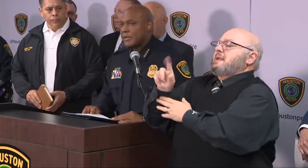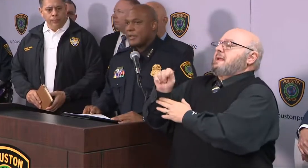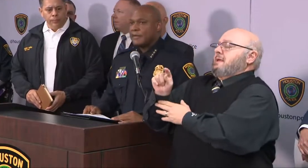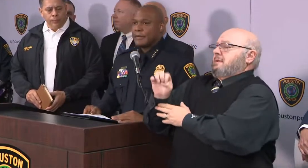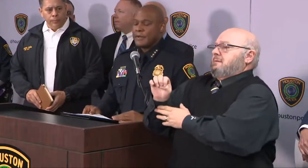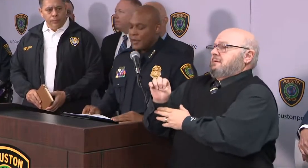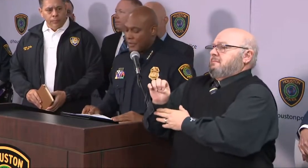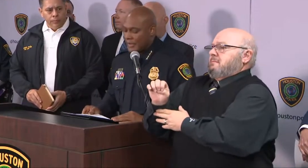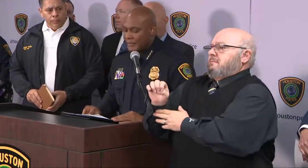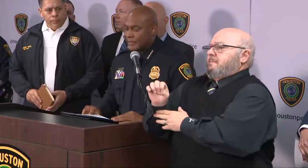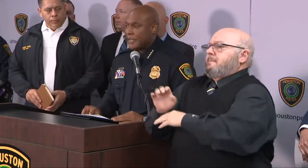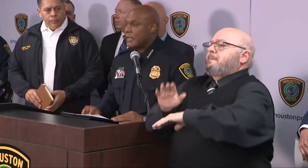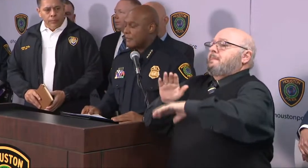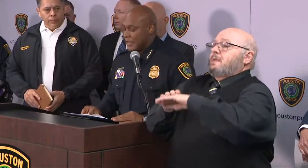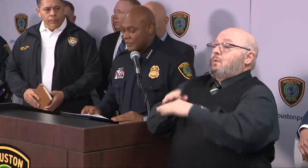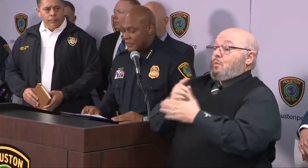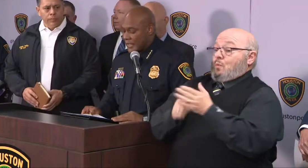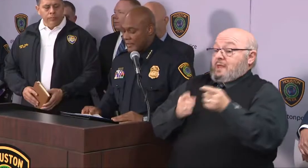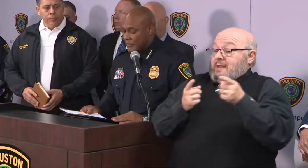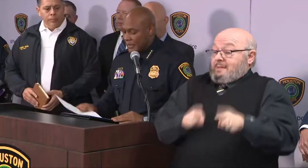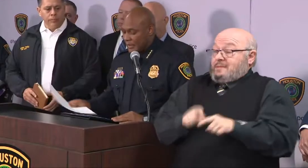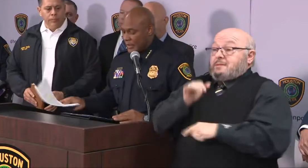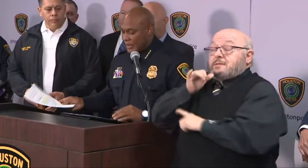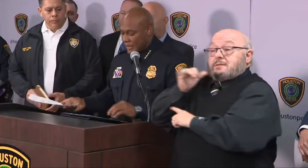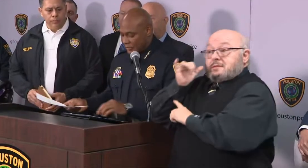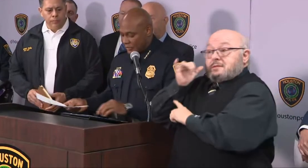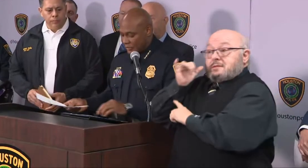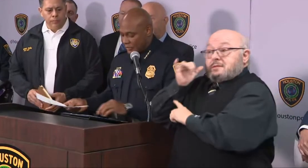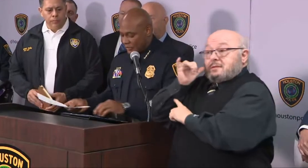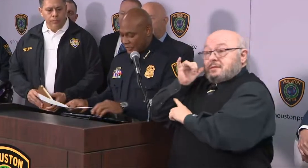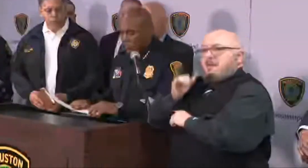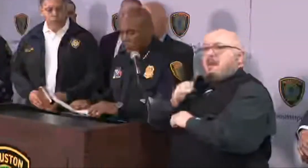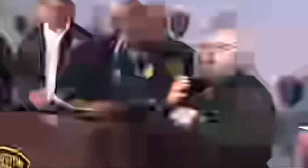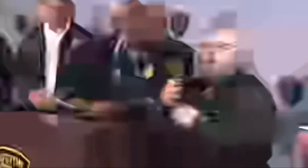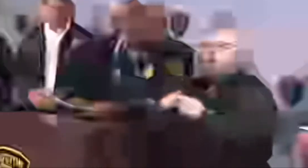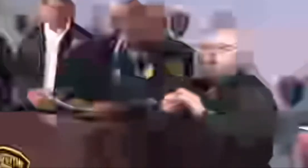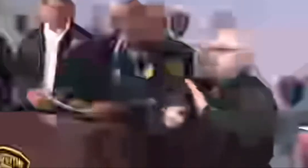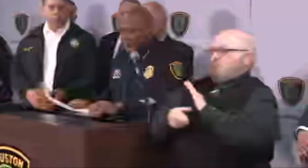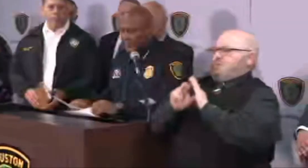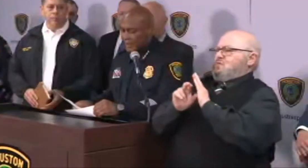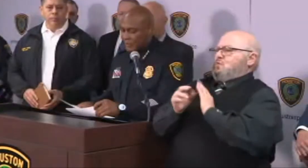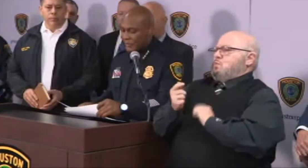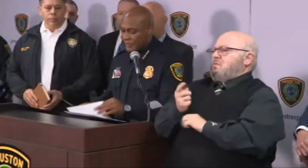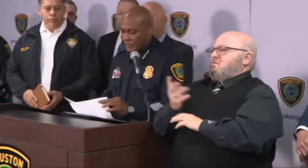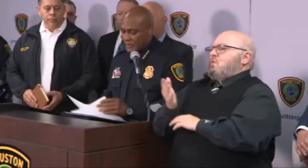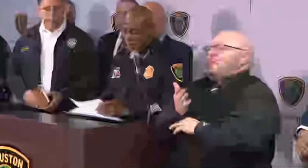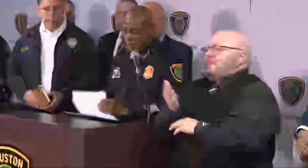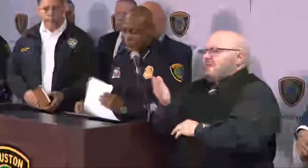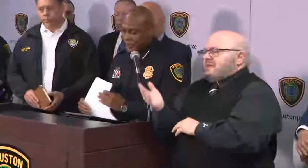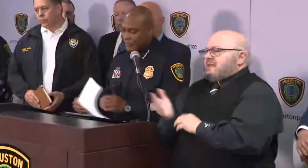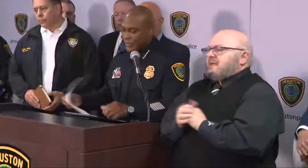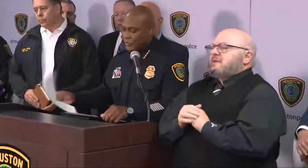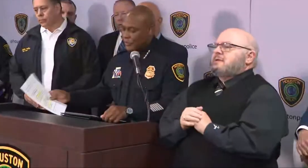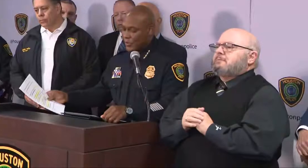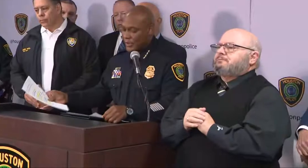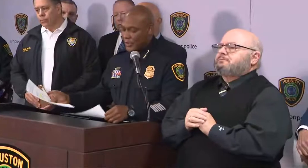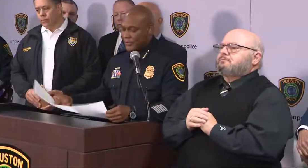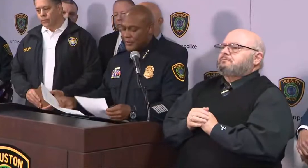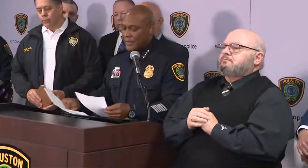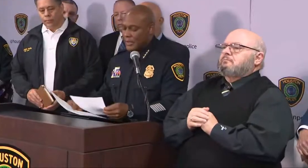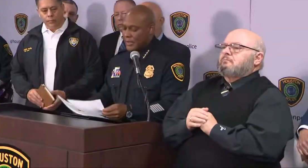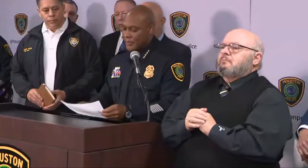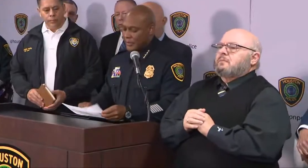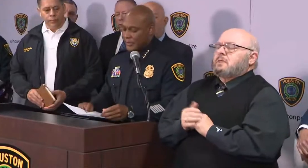on the incident of yesterday. And I just want to go over a few things, a few individuals who are